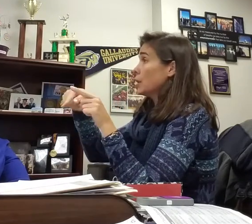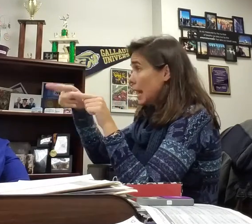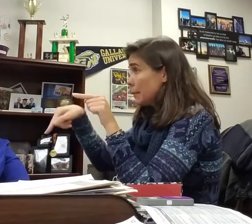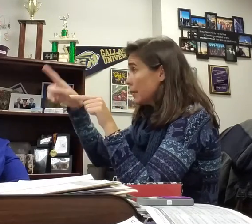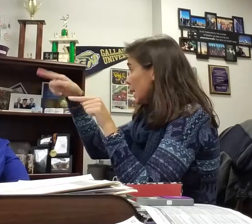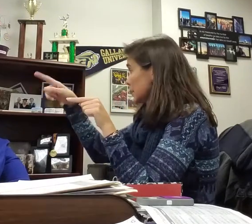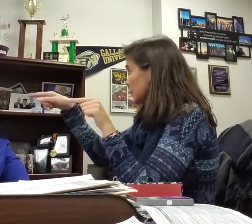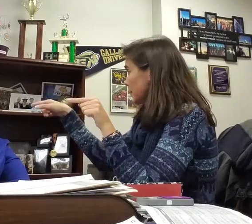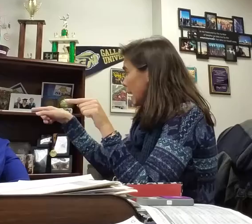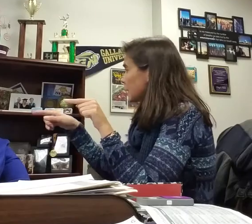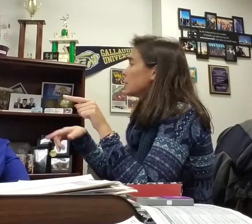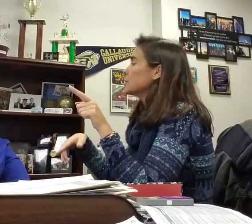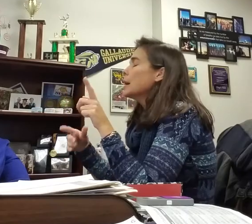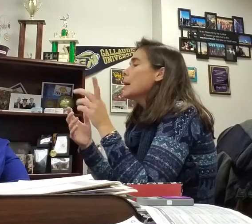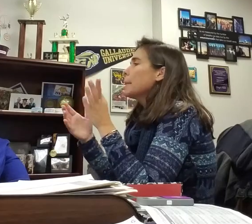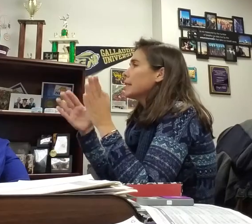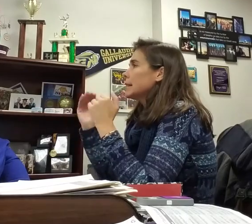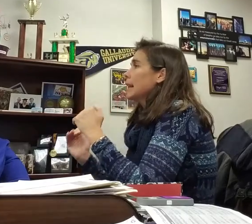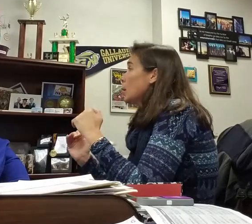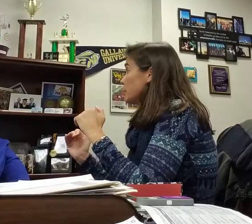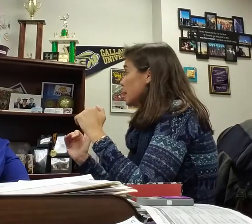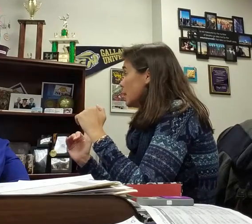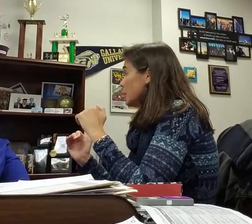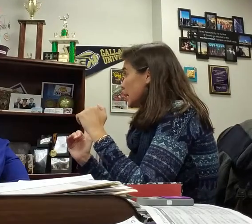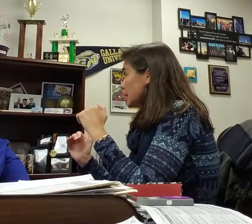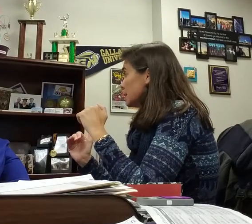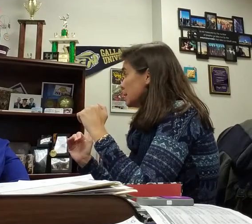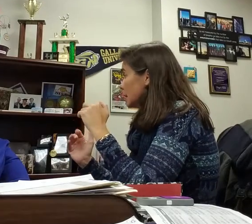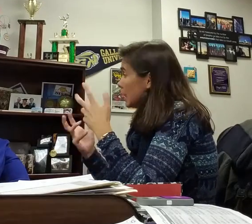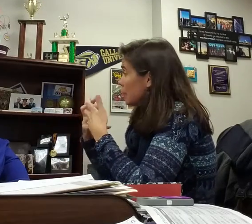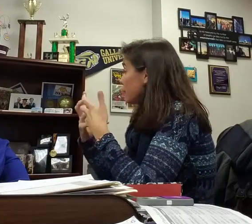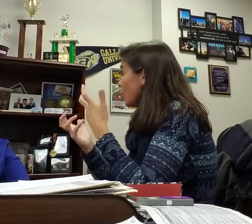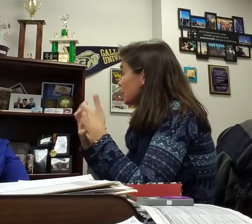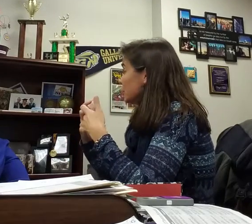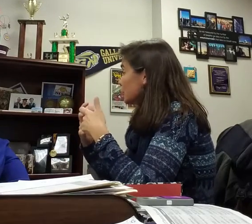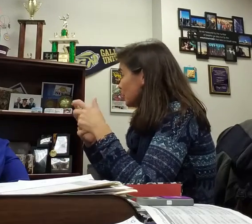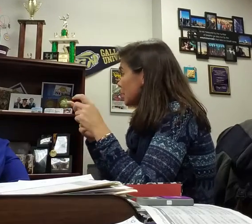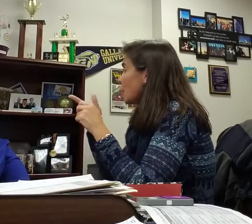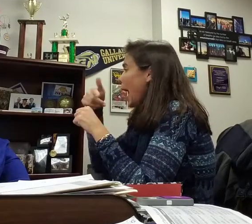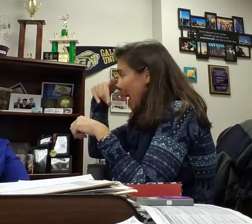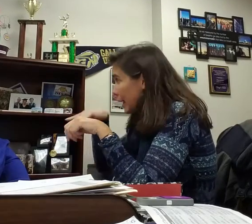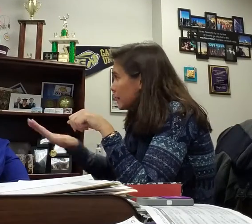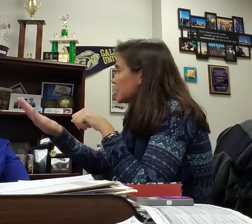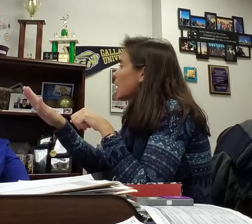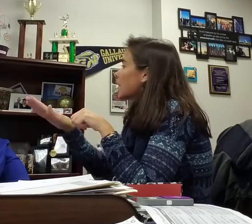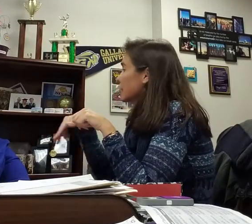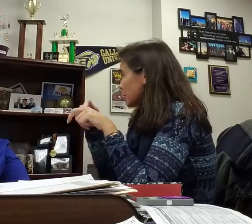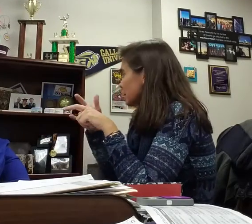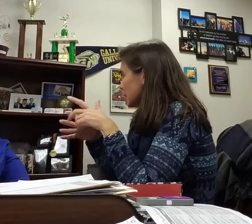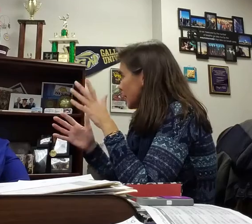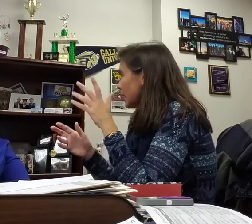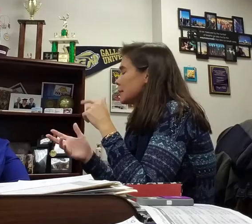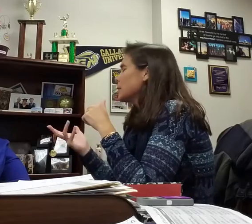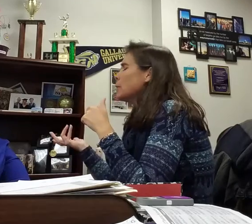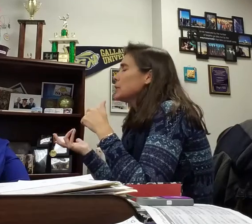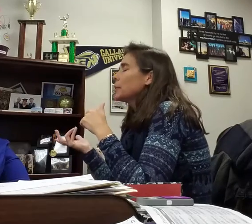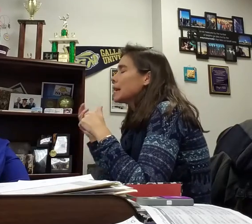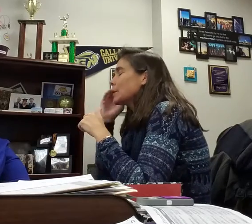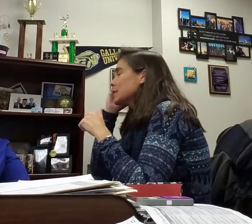name of the specific animals. Right. But then to help the younger kids get involved too, add the sign or something like that. So that was the only thing I was thinking.